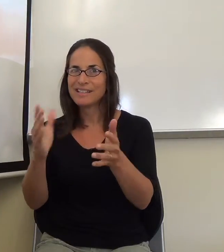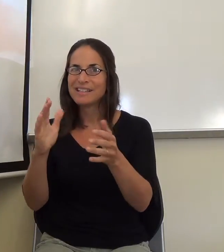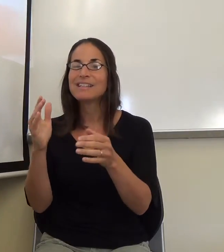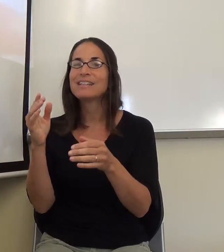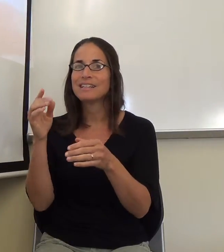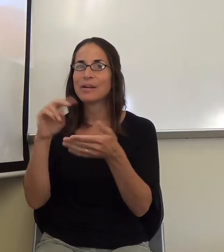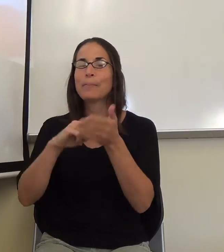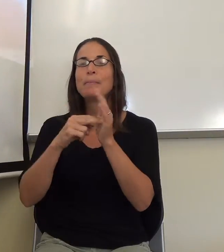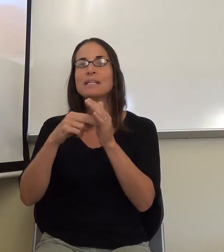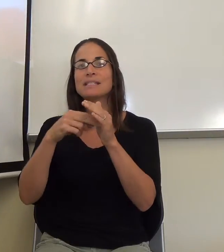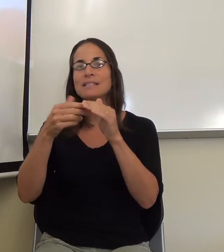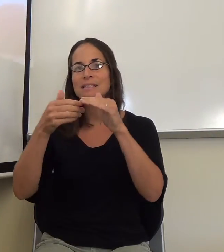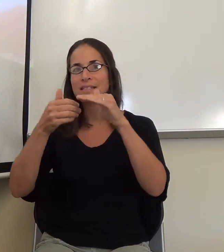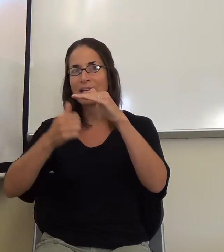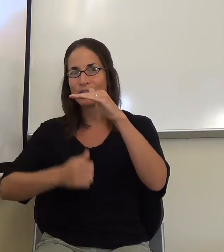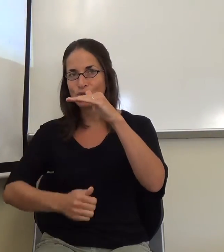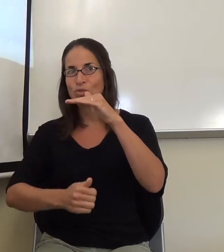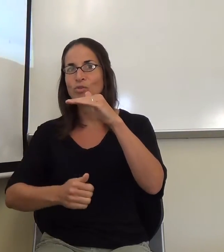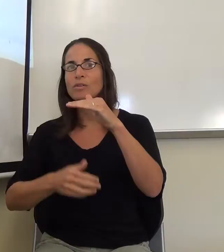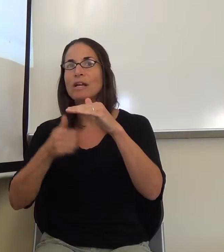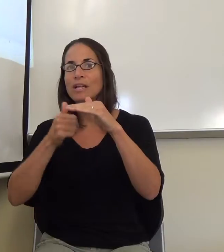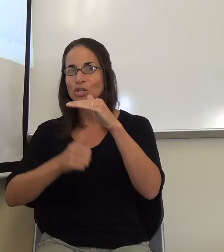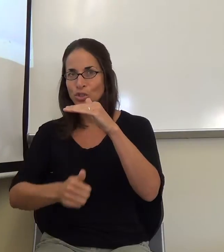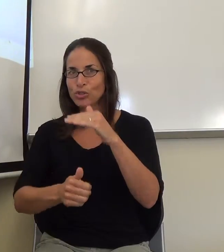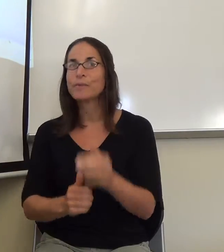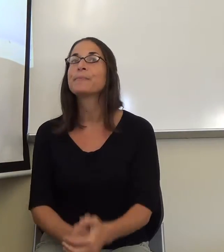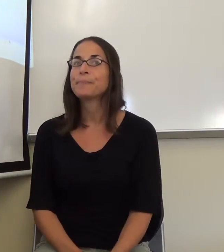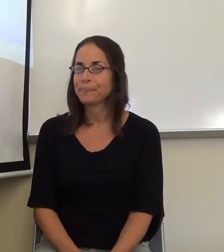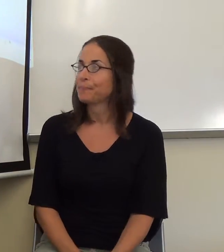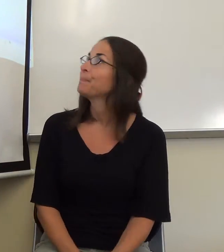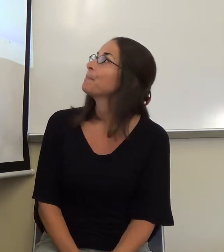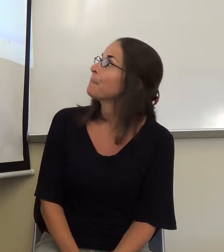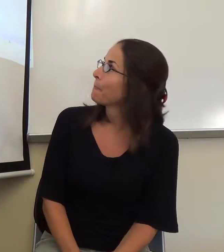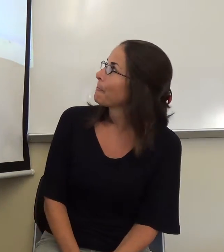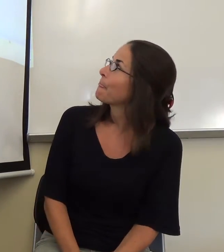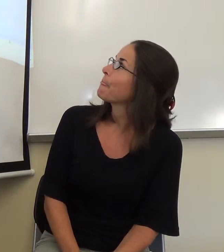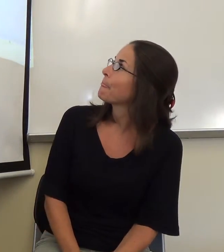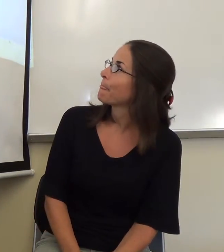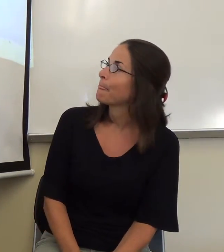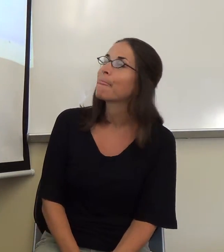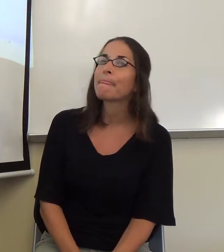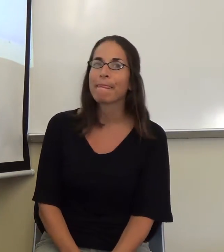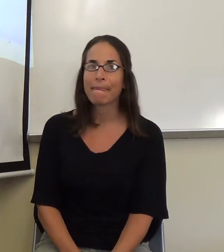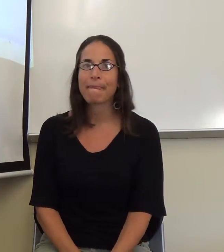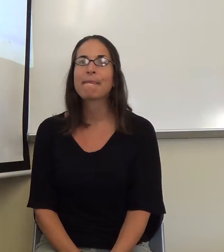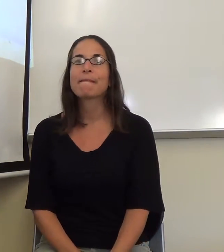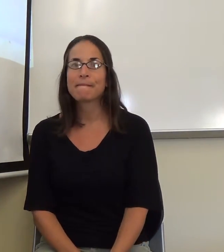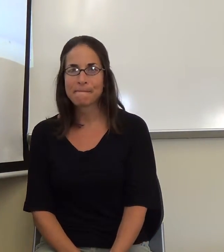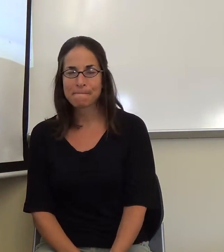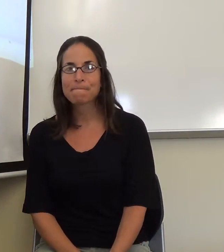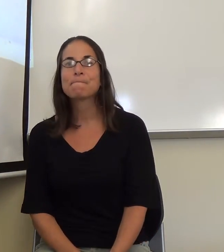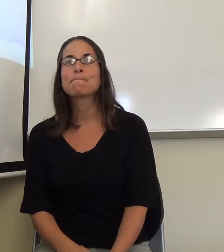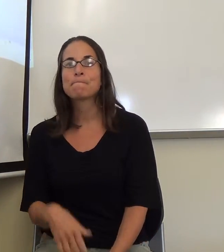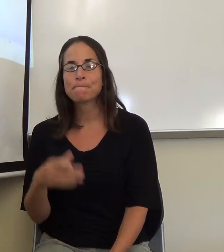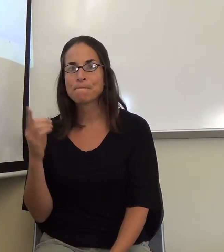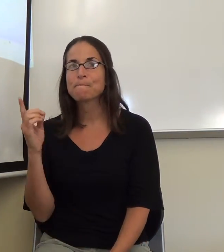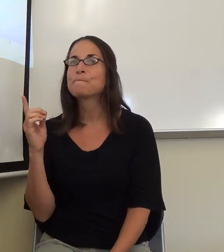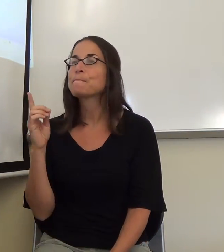under. So this is kind of what we're going to do. I mean, we have a section on word parts, but we're going to talk about